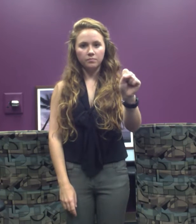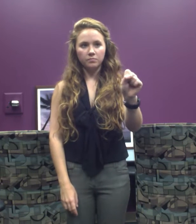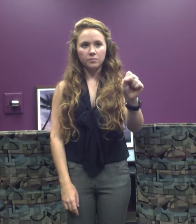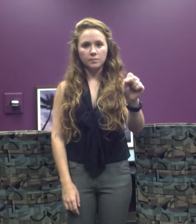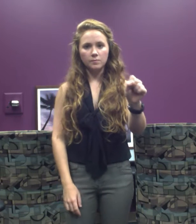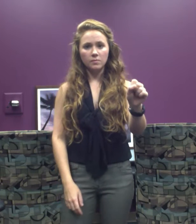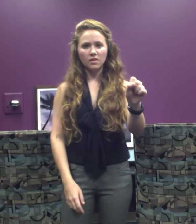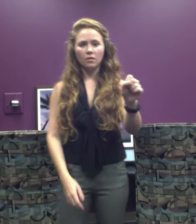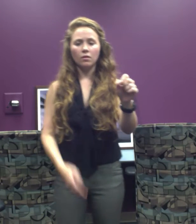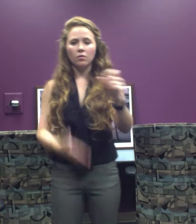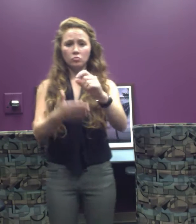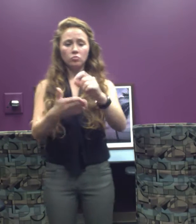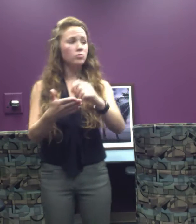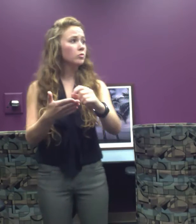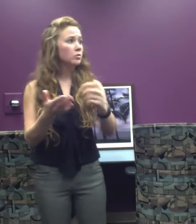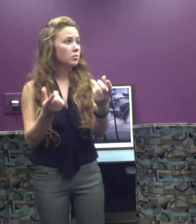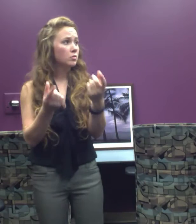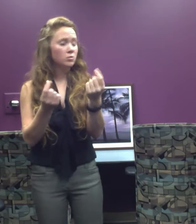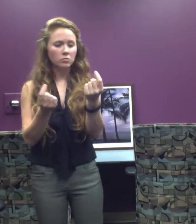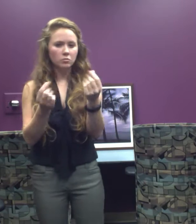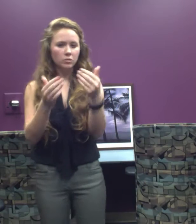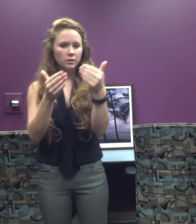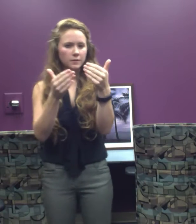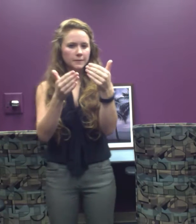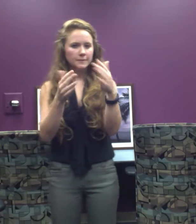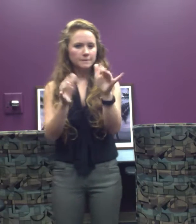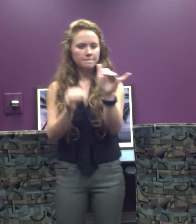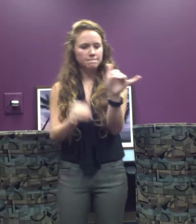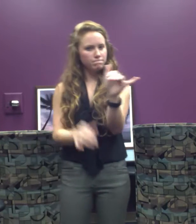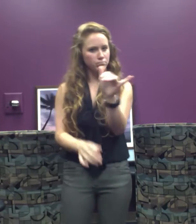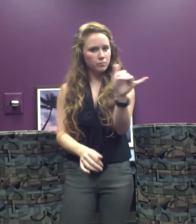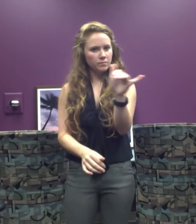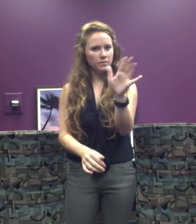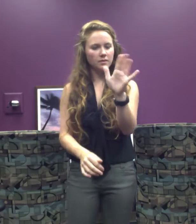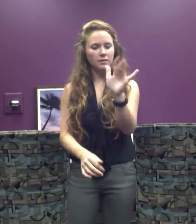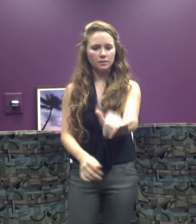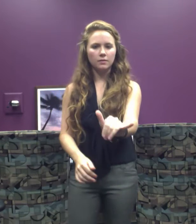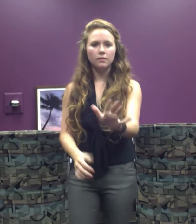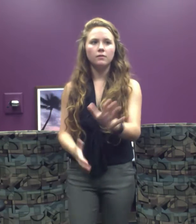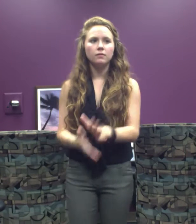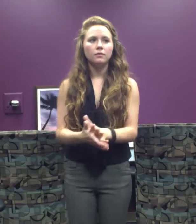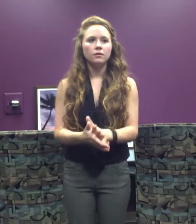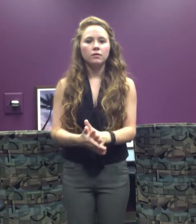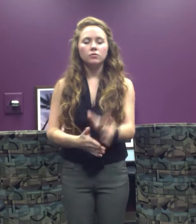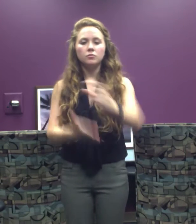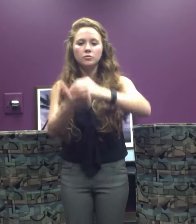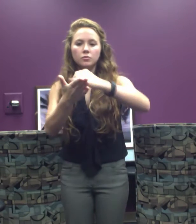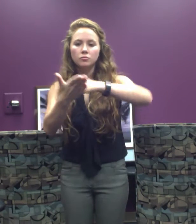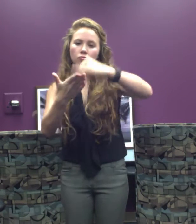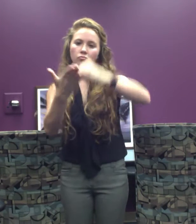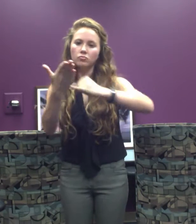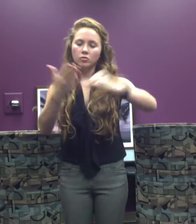Broadway. Because what I want you to do now that we have these established, is to draw lines showing